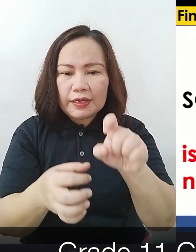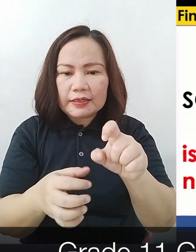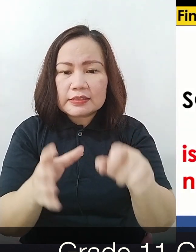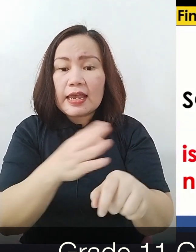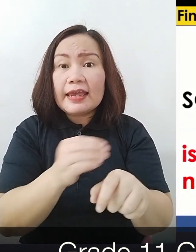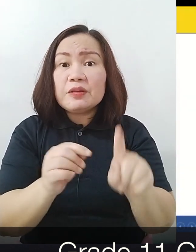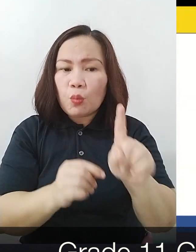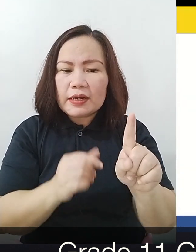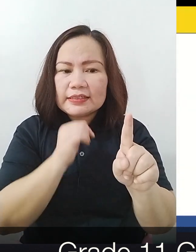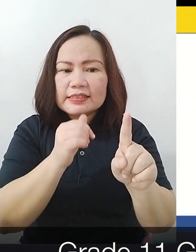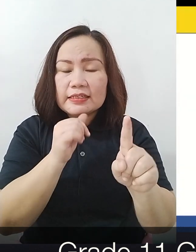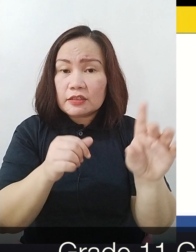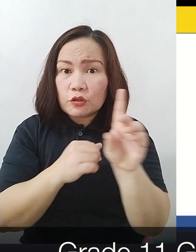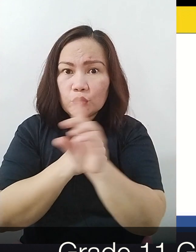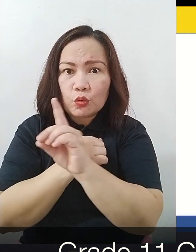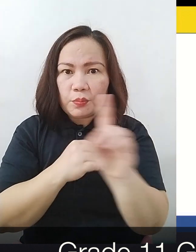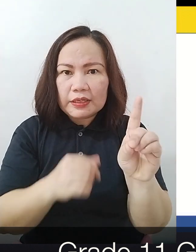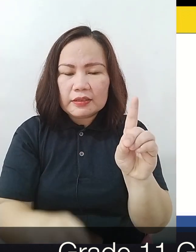ma-evaluate.